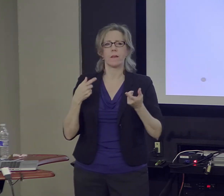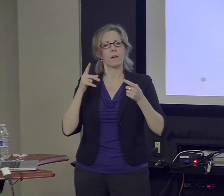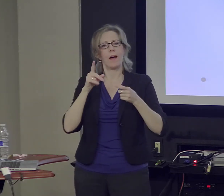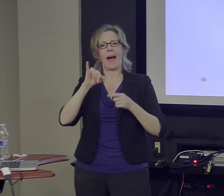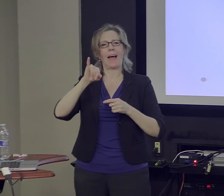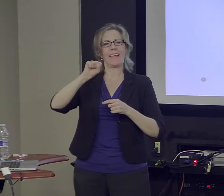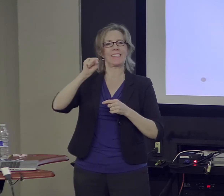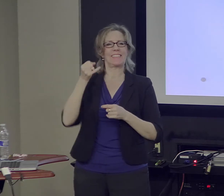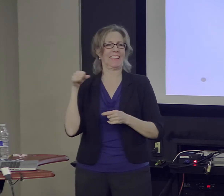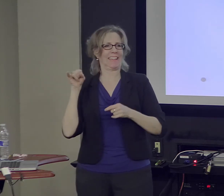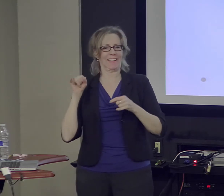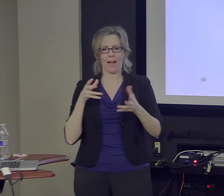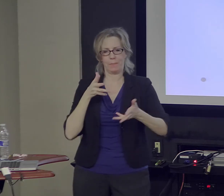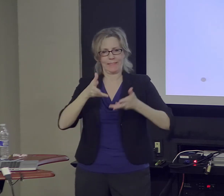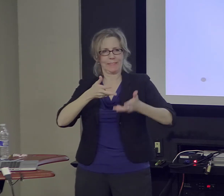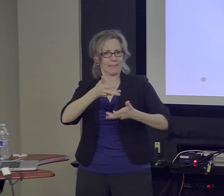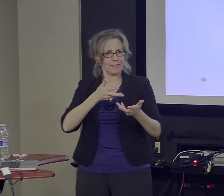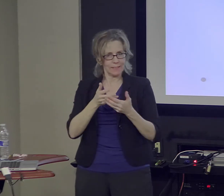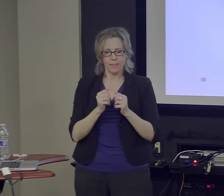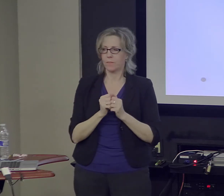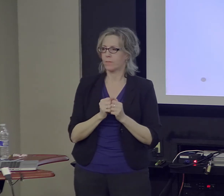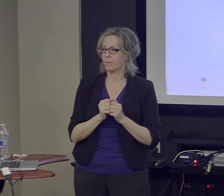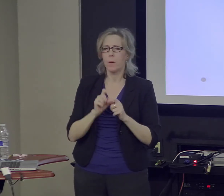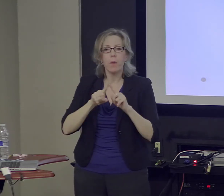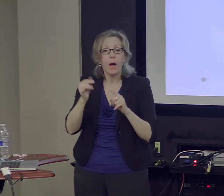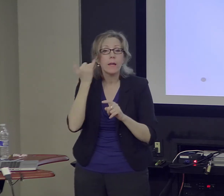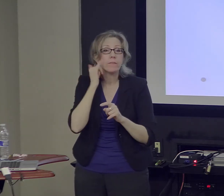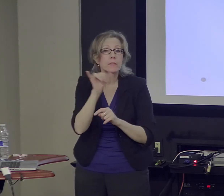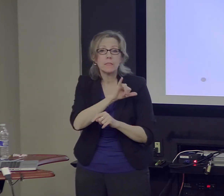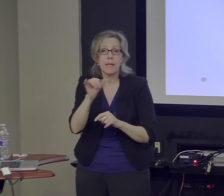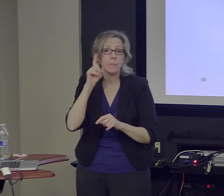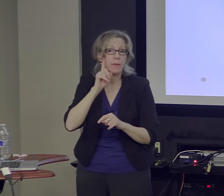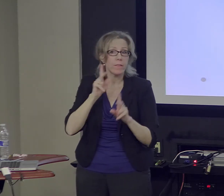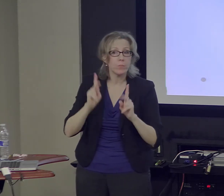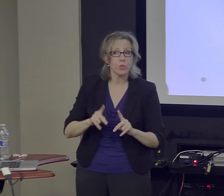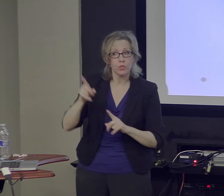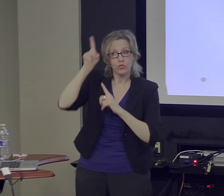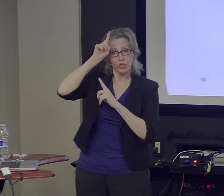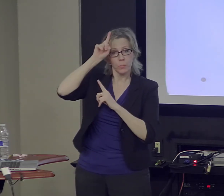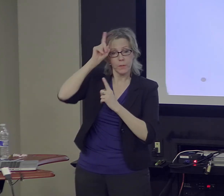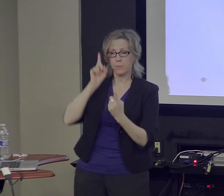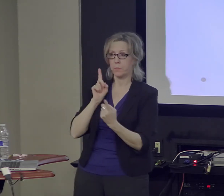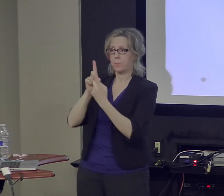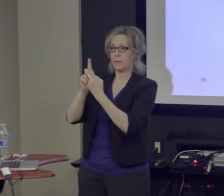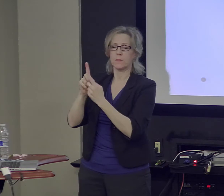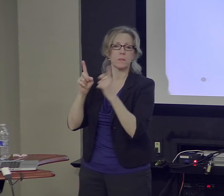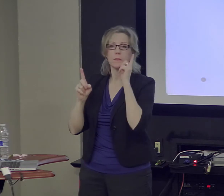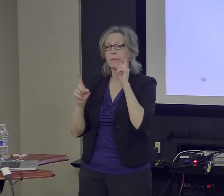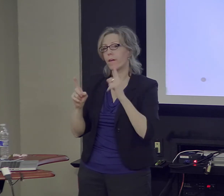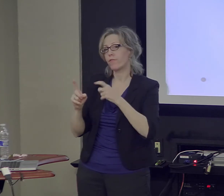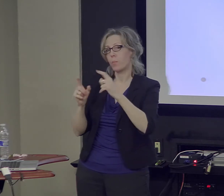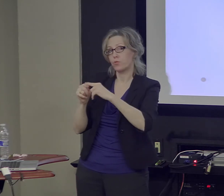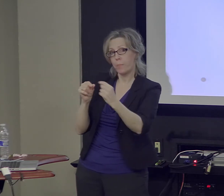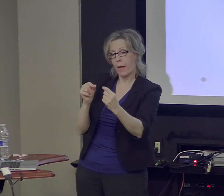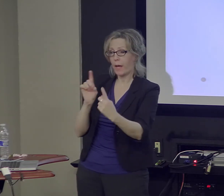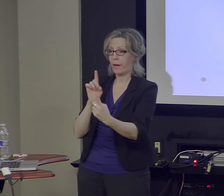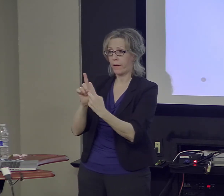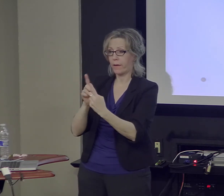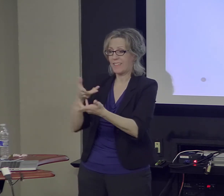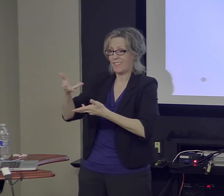together and creating international sign? Or is it a pidgin type of contact language? If